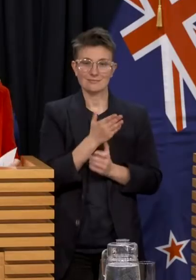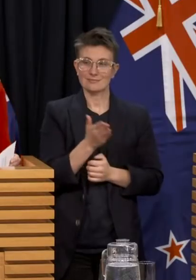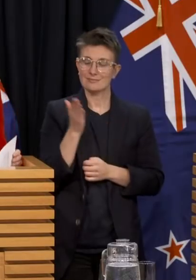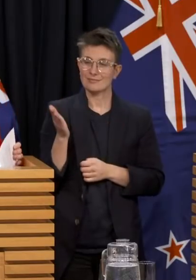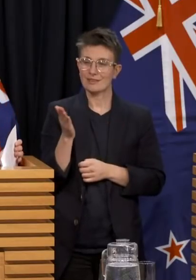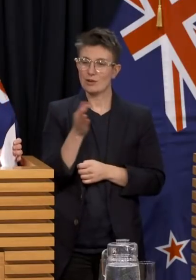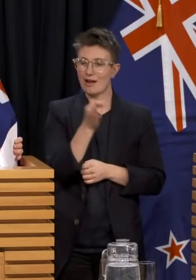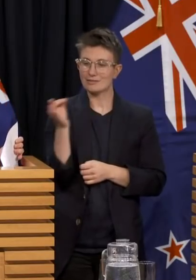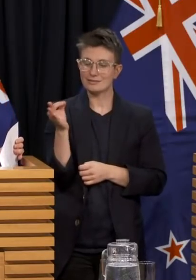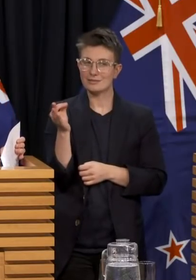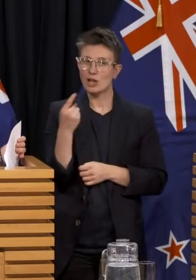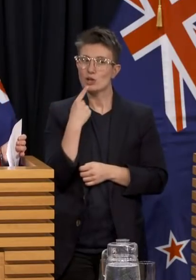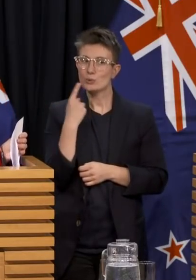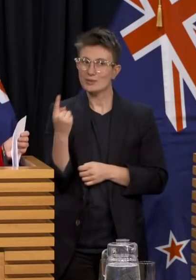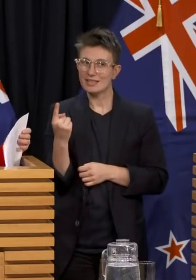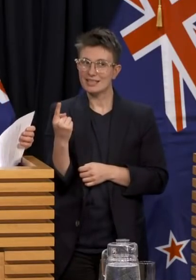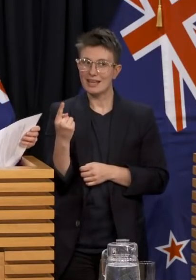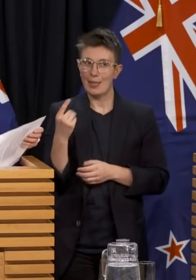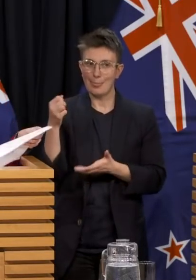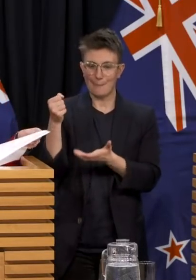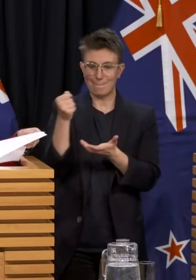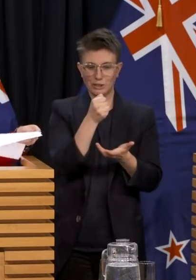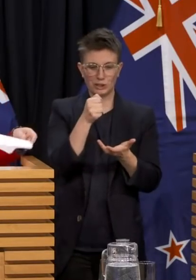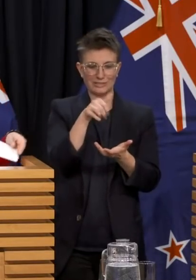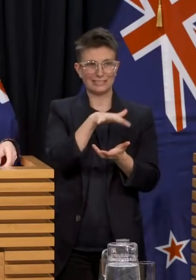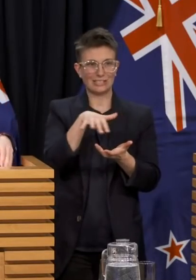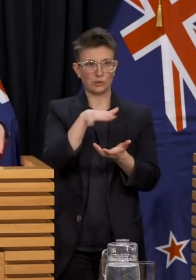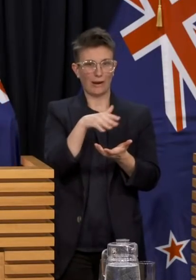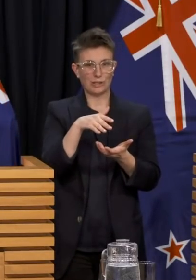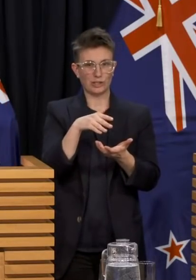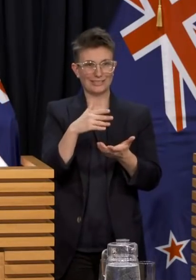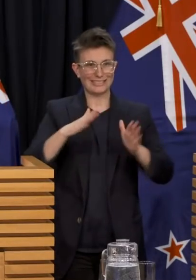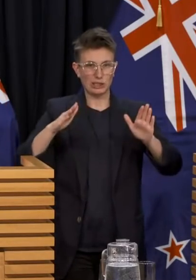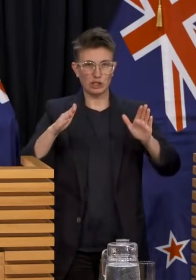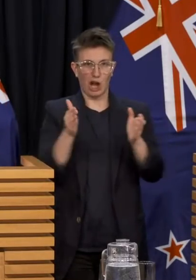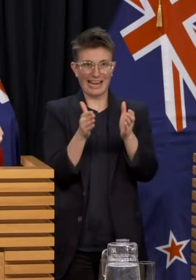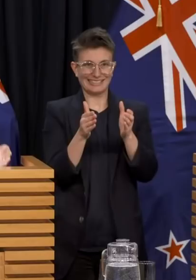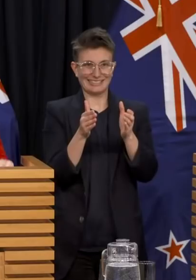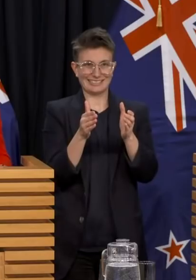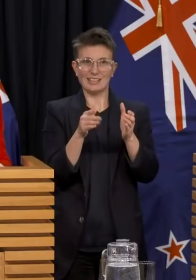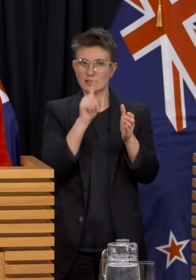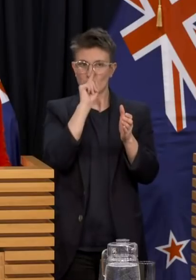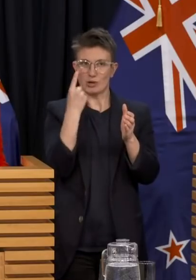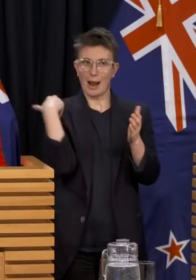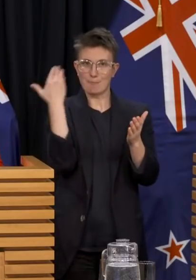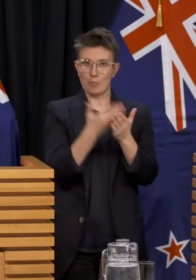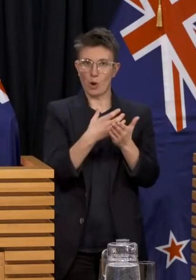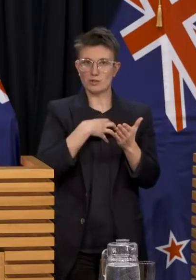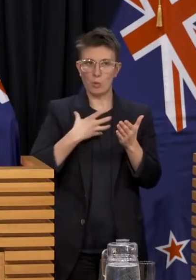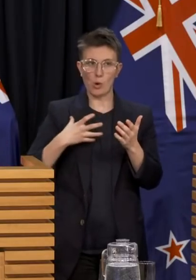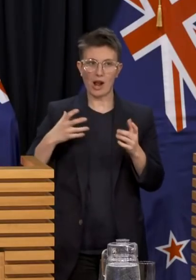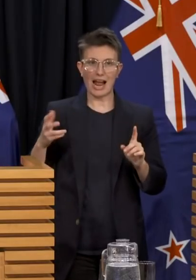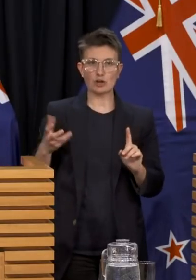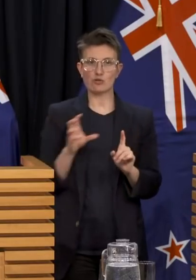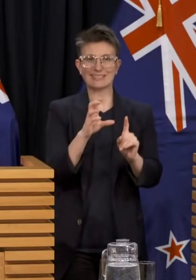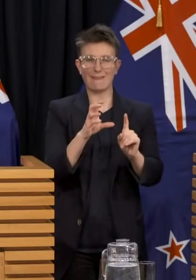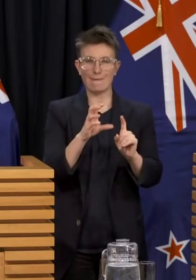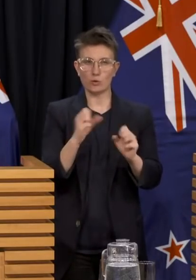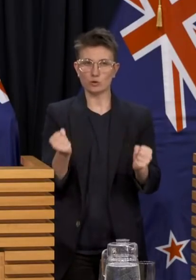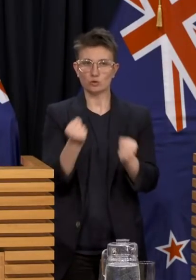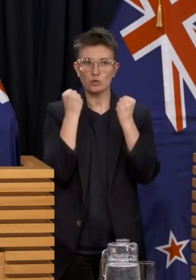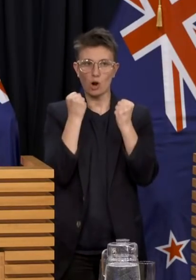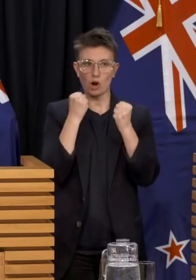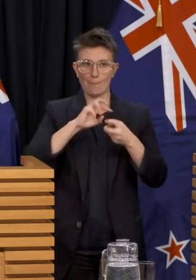budget situation is tight and therefore you can't propose more aggressive policy? Ah, actually, no, that's when you can